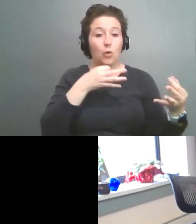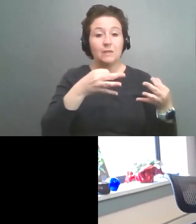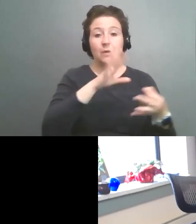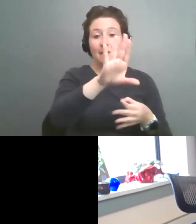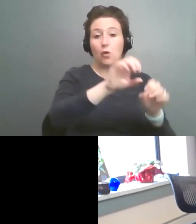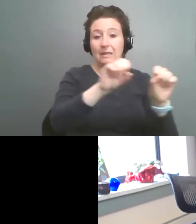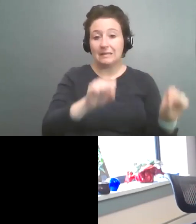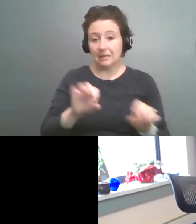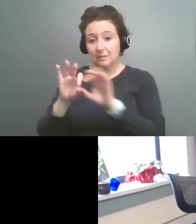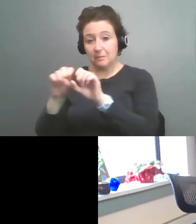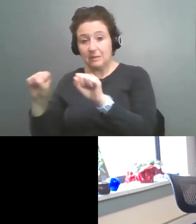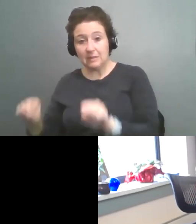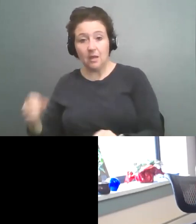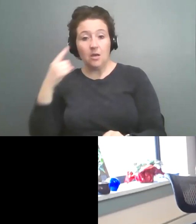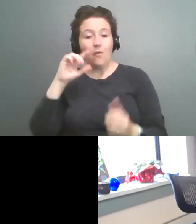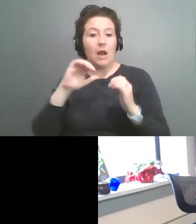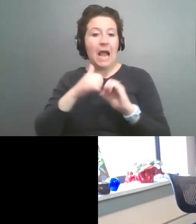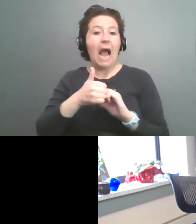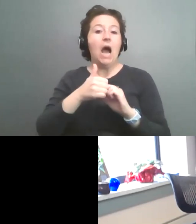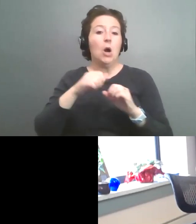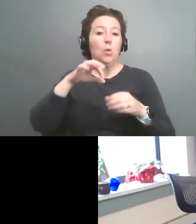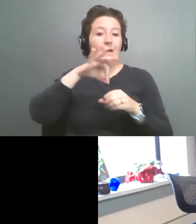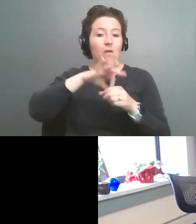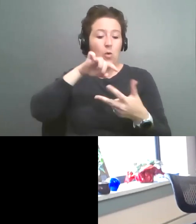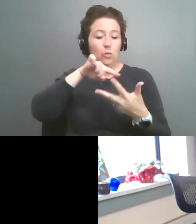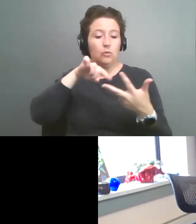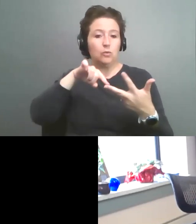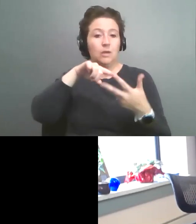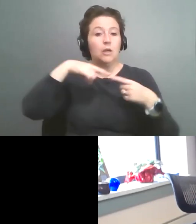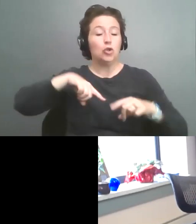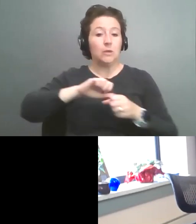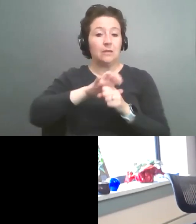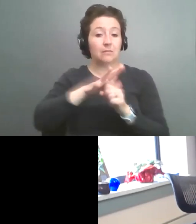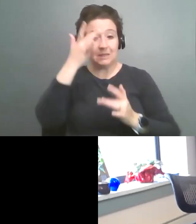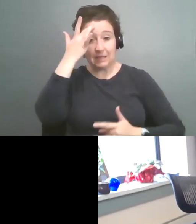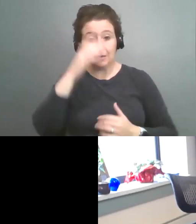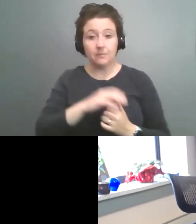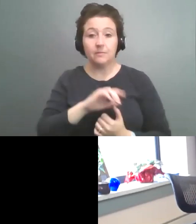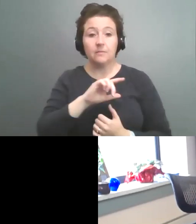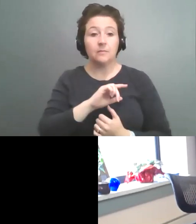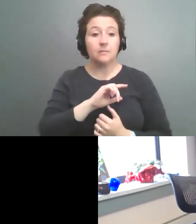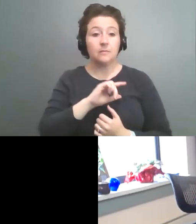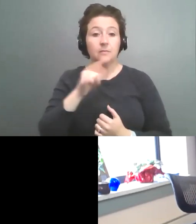place for in-person voting during a pandemic. Back to you, Brooke.